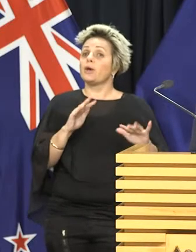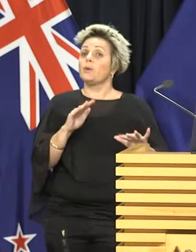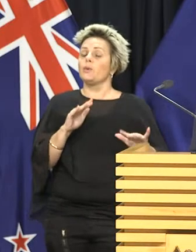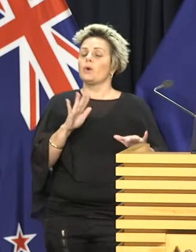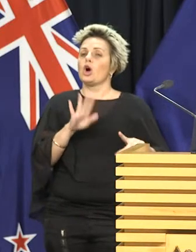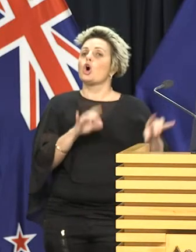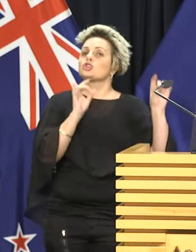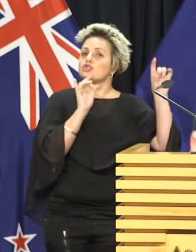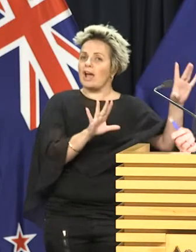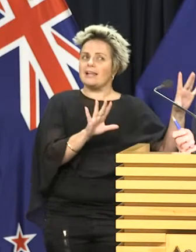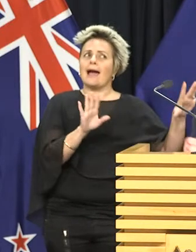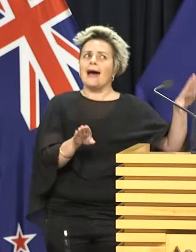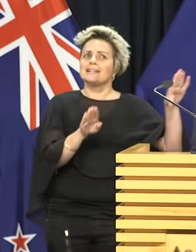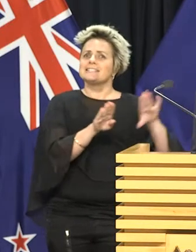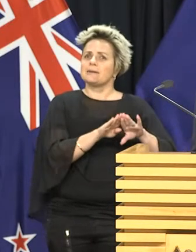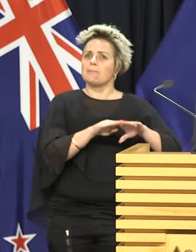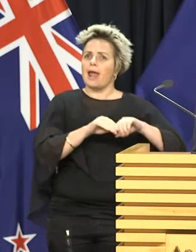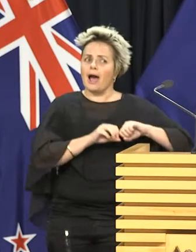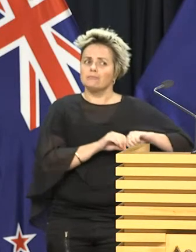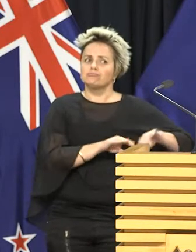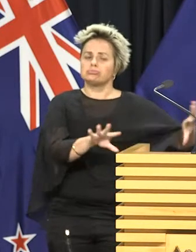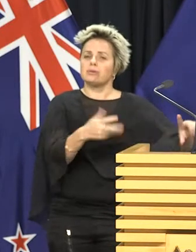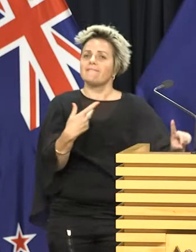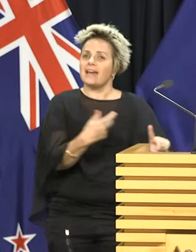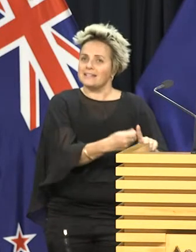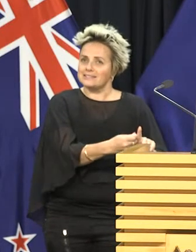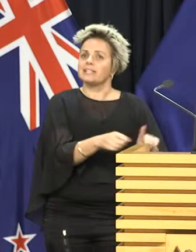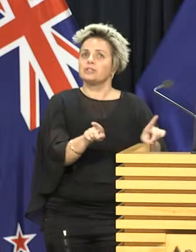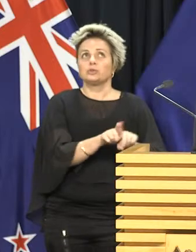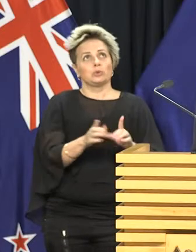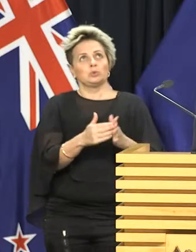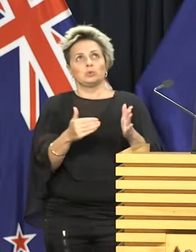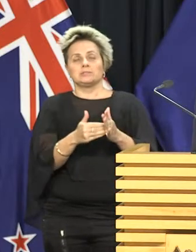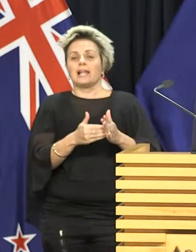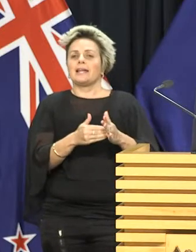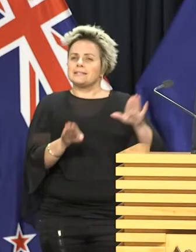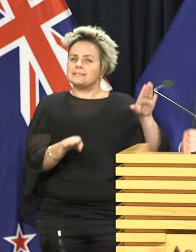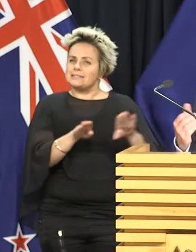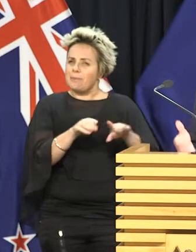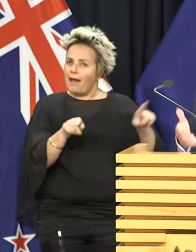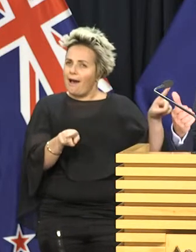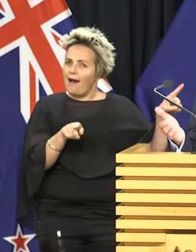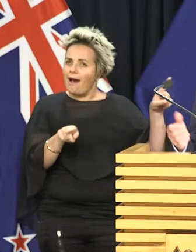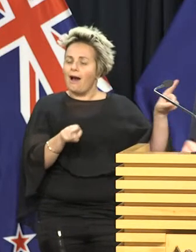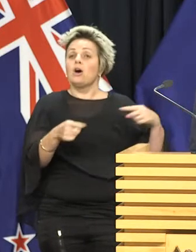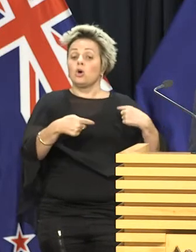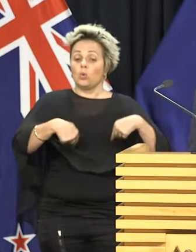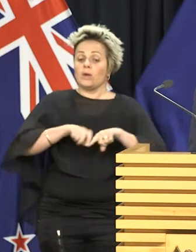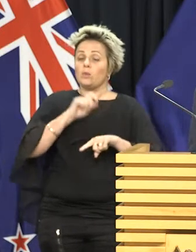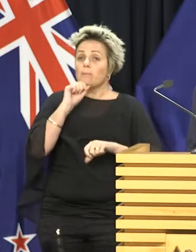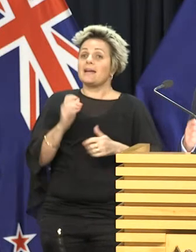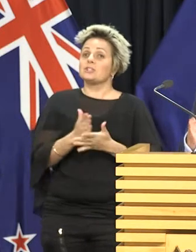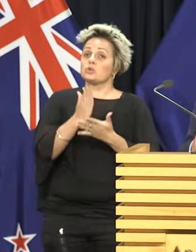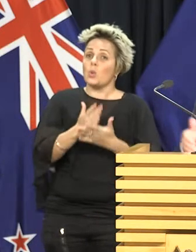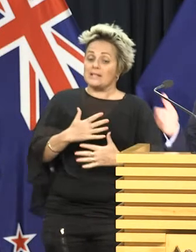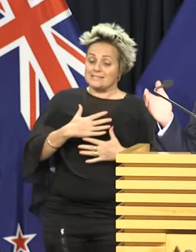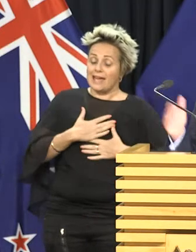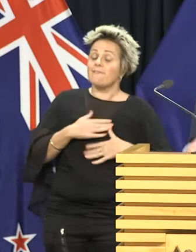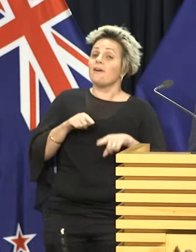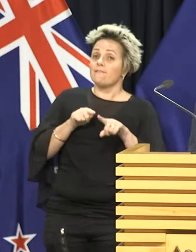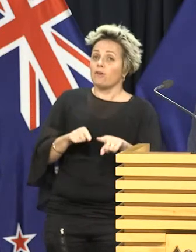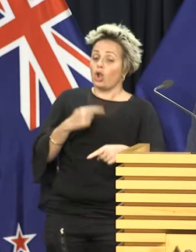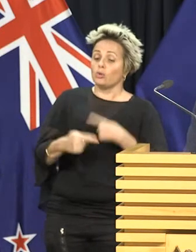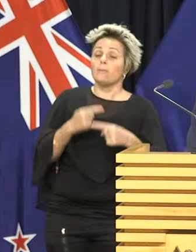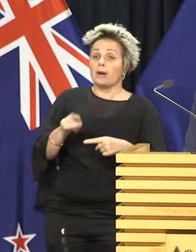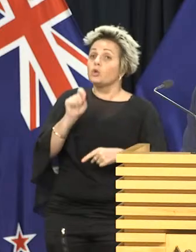out at a similar, very similar rate, and we will be doing it in a fashion to make sure that it is safe. But you will see